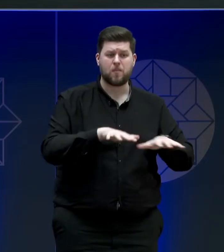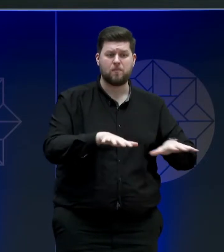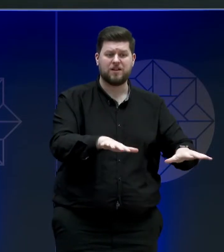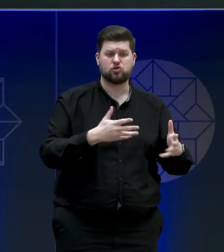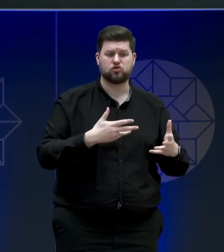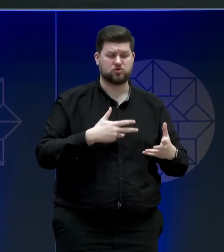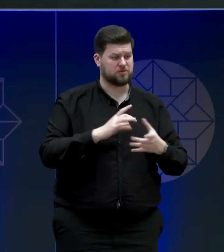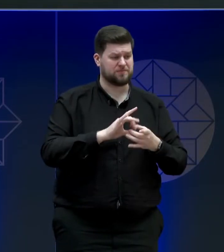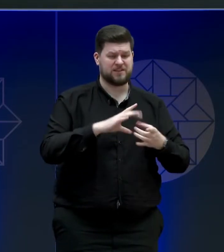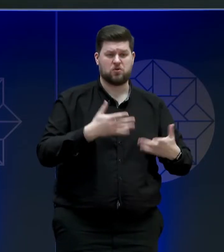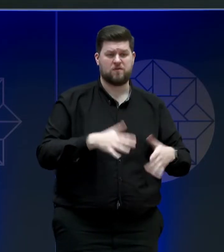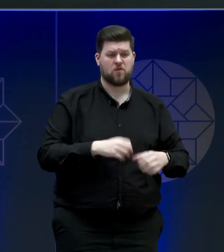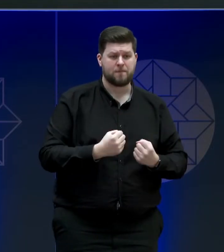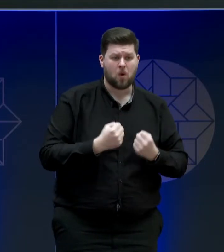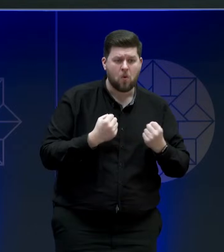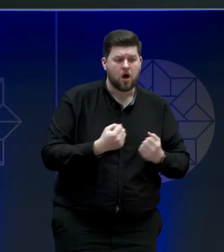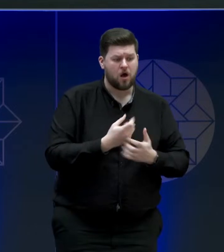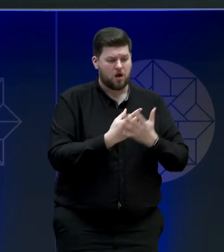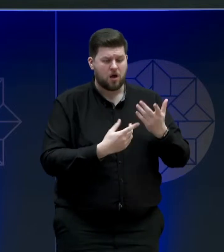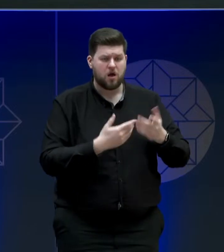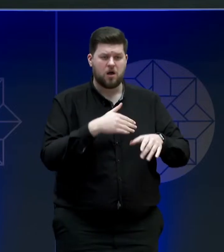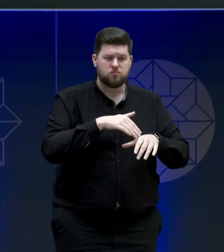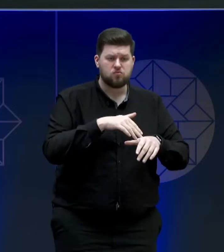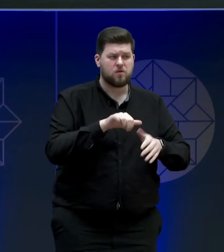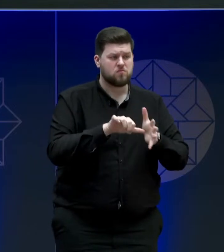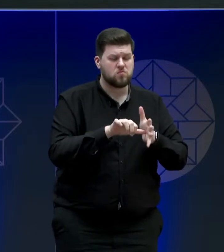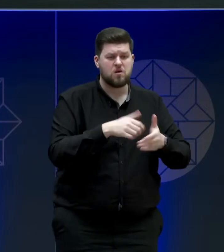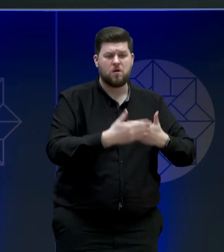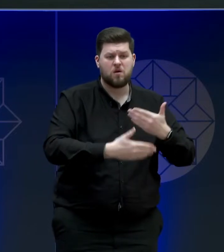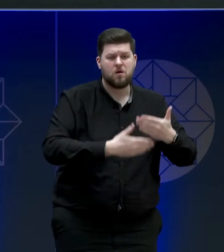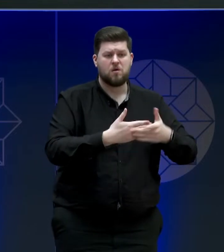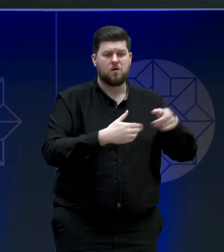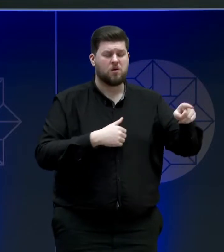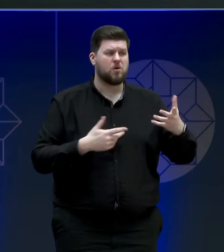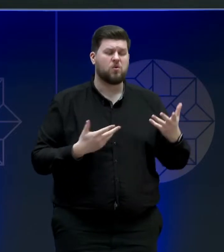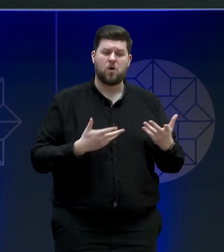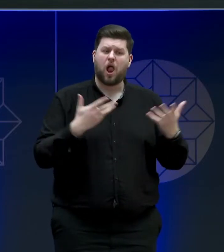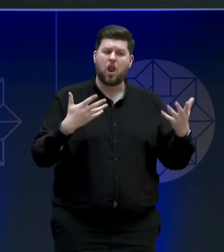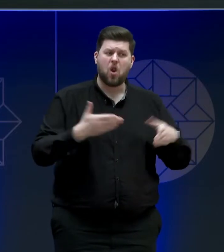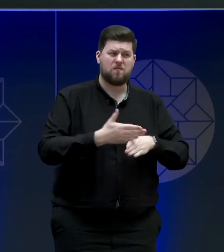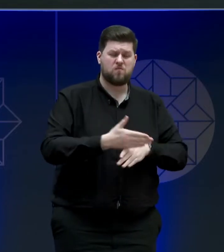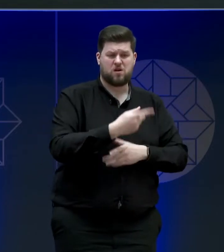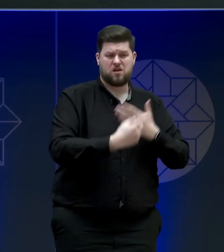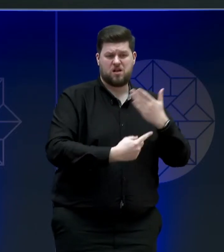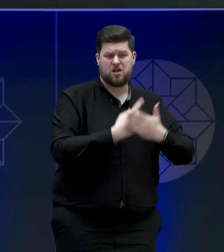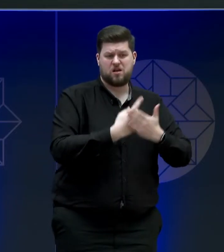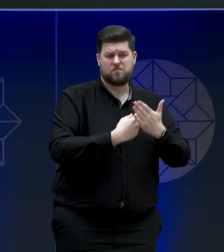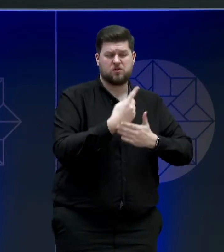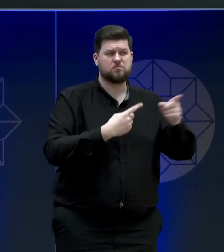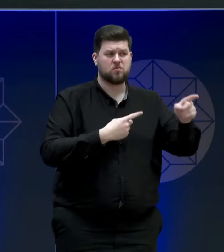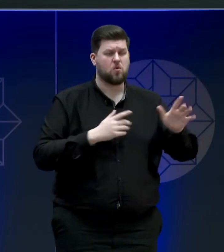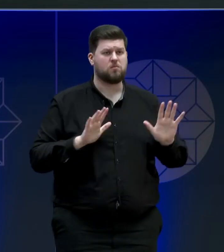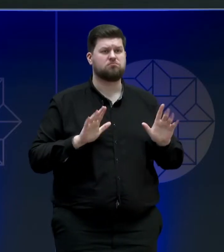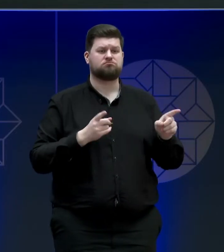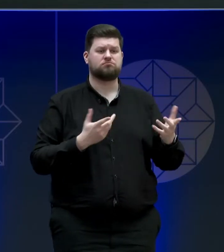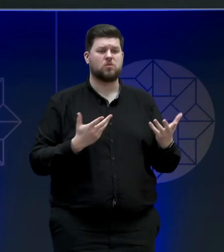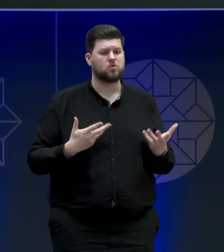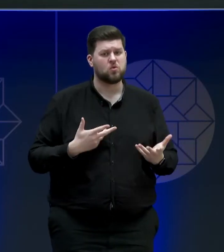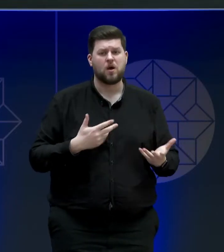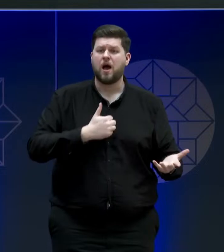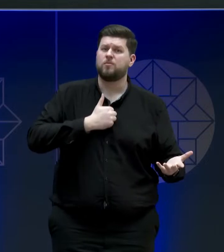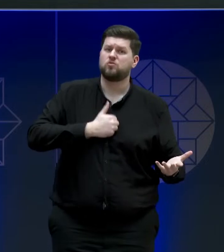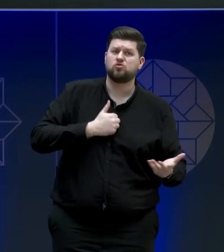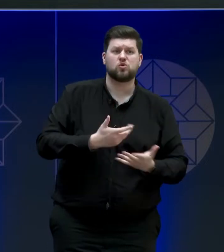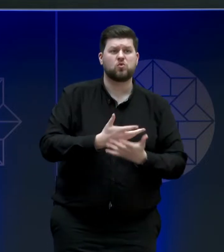on Saturday. So there's a complex amount of work going on there. So I'm terribly sorry to anyone